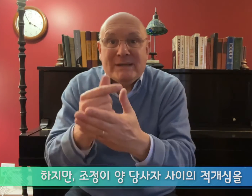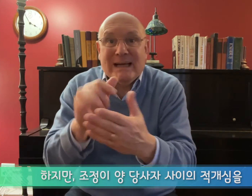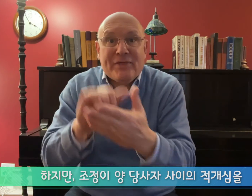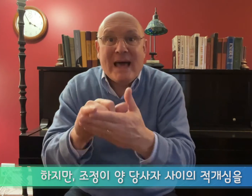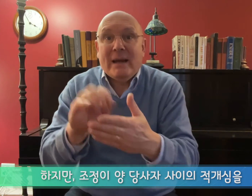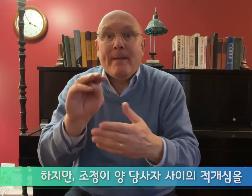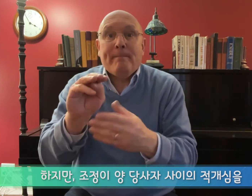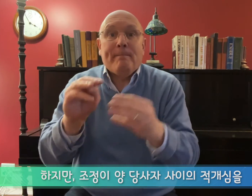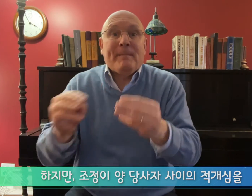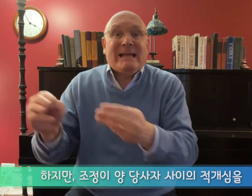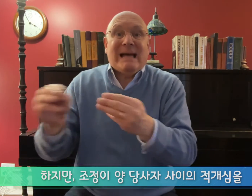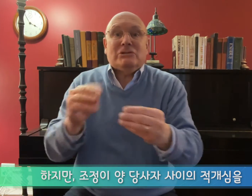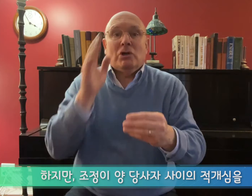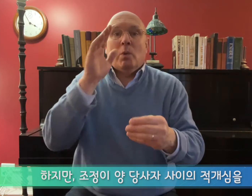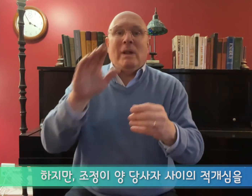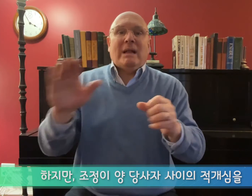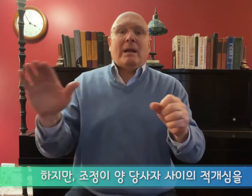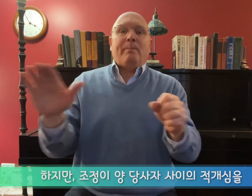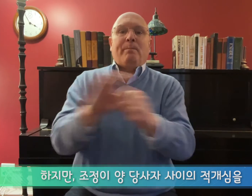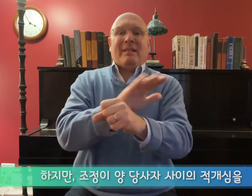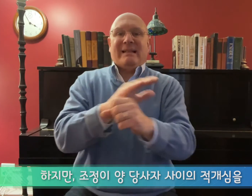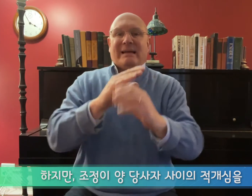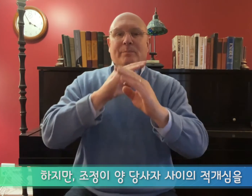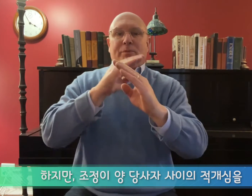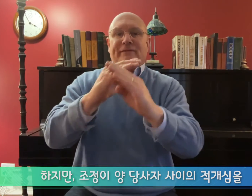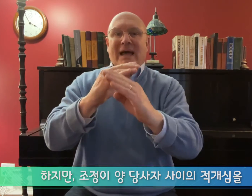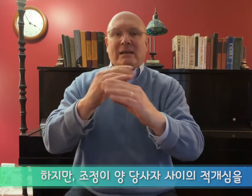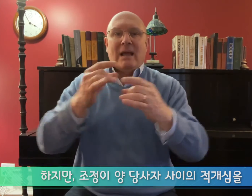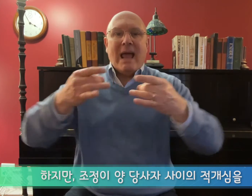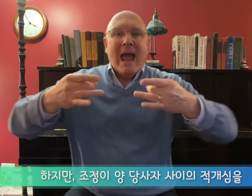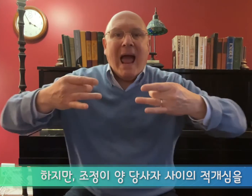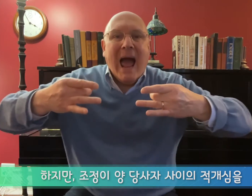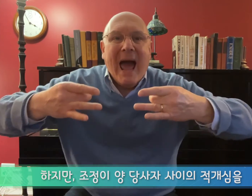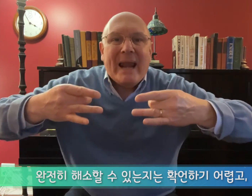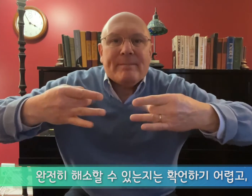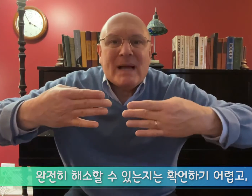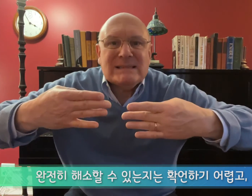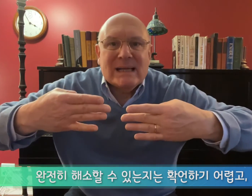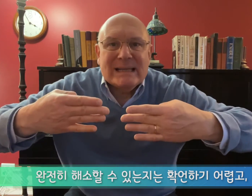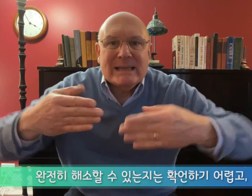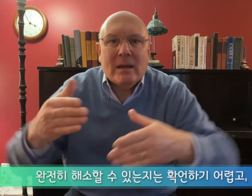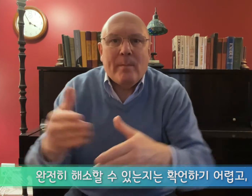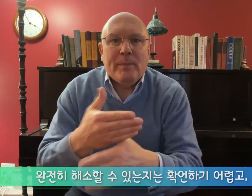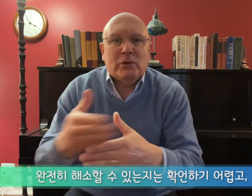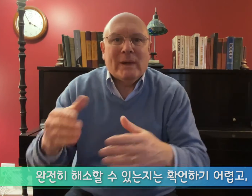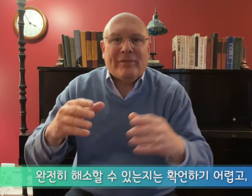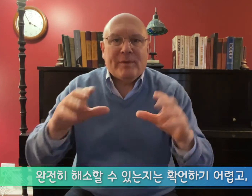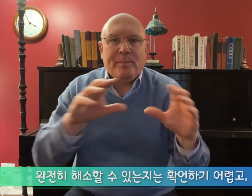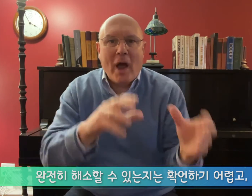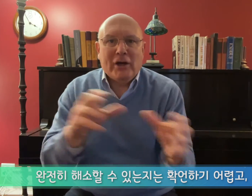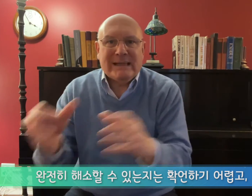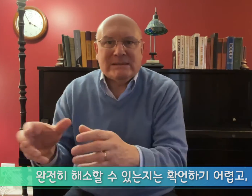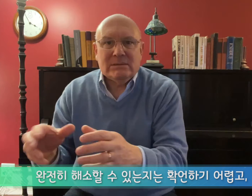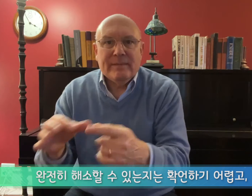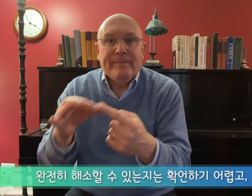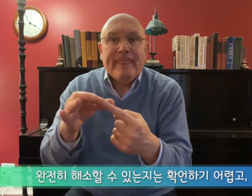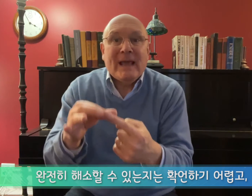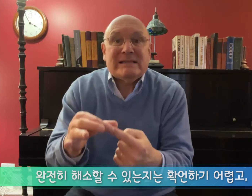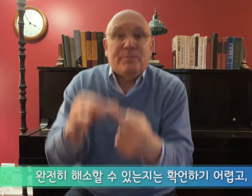However, there is no guarantee that mediation will completely prevent animosity between the